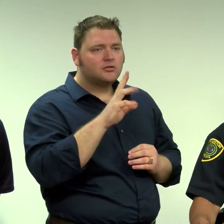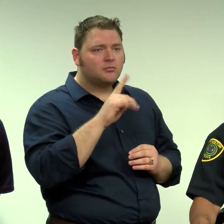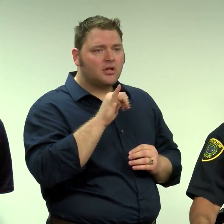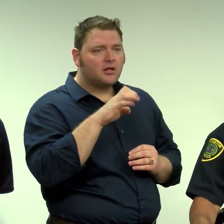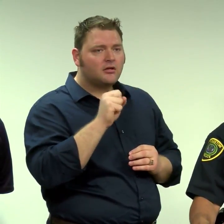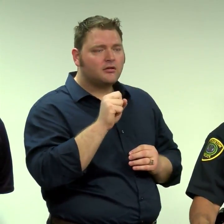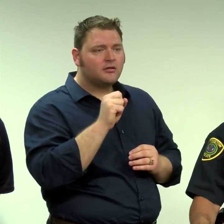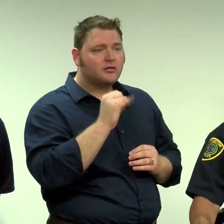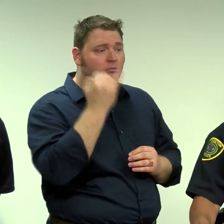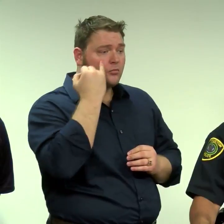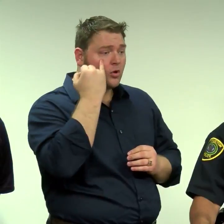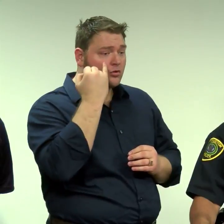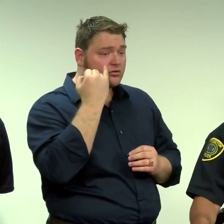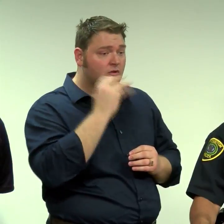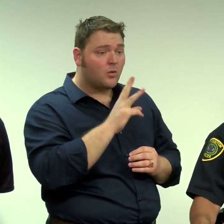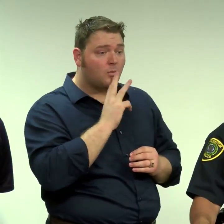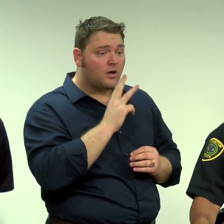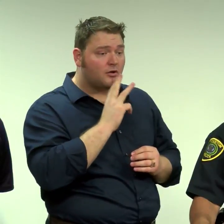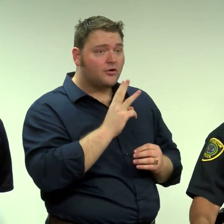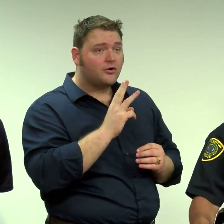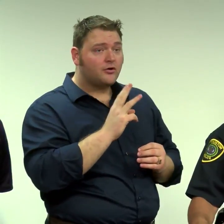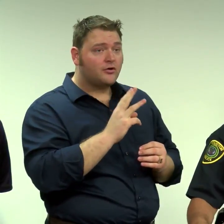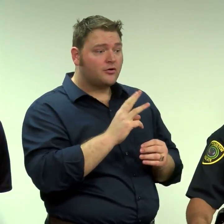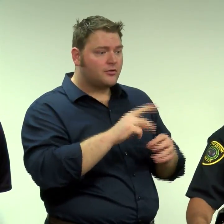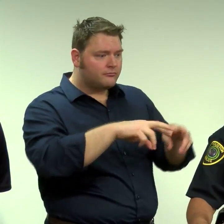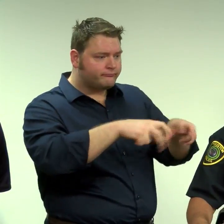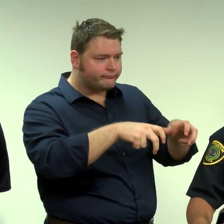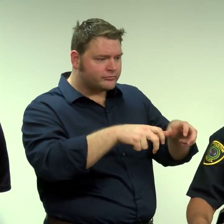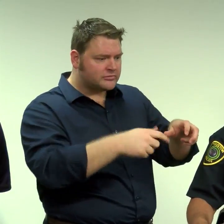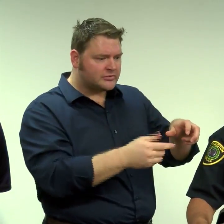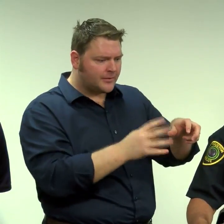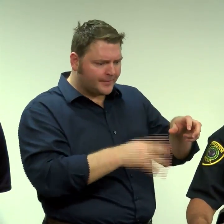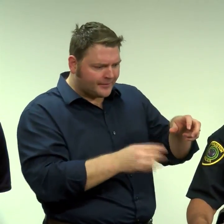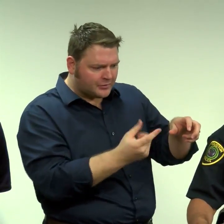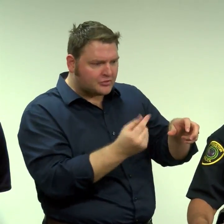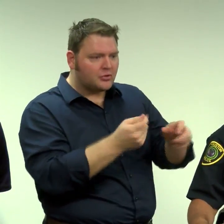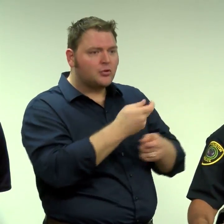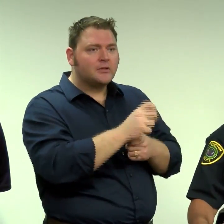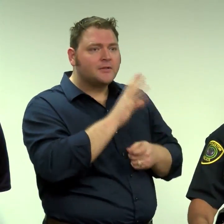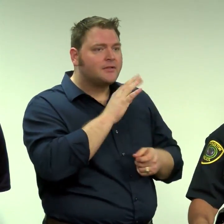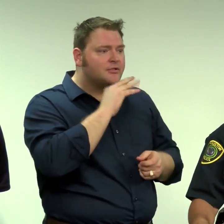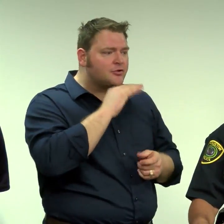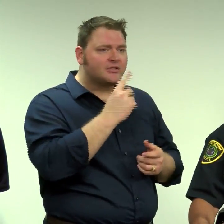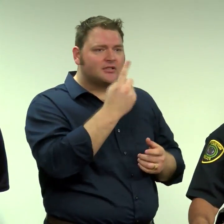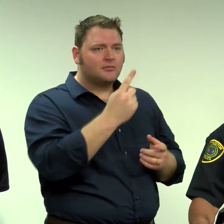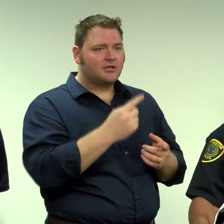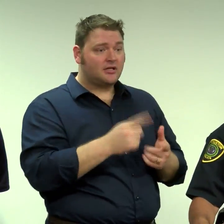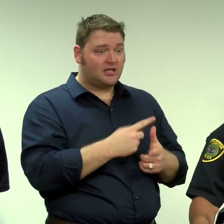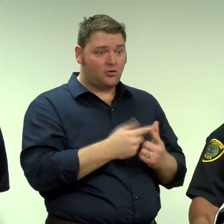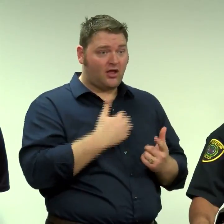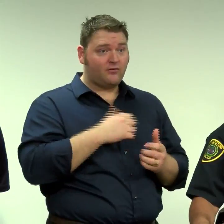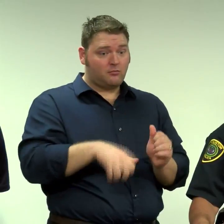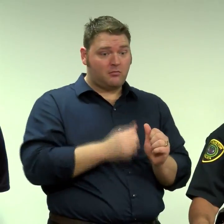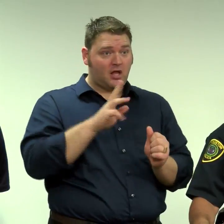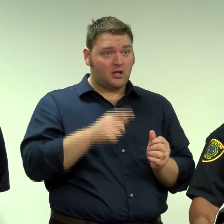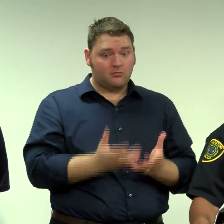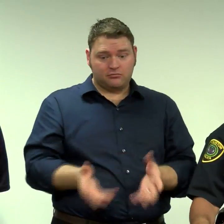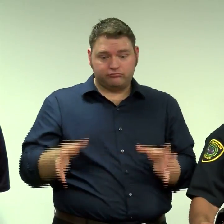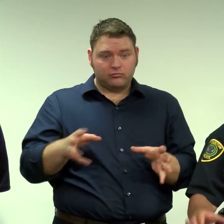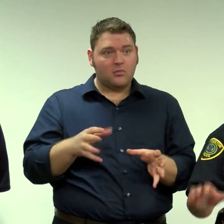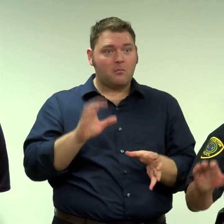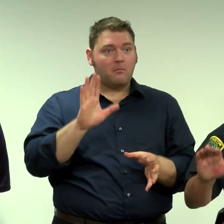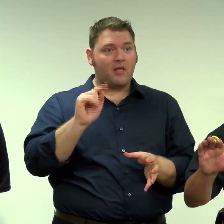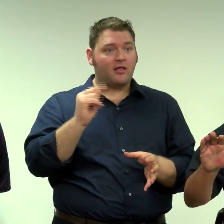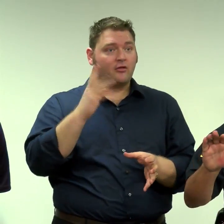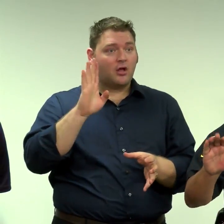of a disruption of water supplies on a bathtub full of water. Is there a chance of? Like they say, that the water's in good shape. We don't anticipate it to go down, but